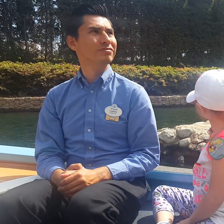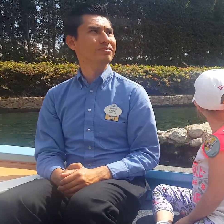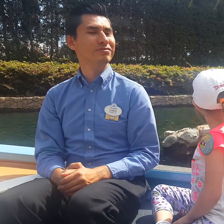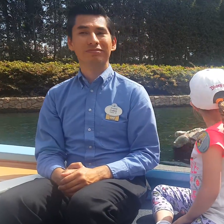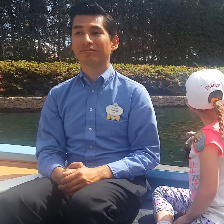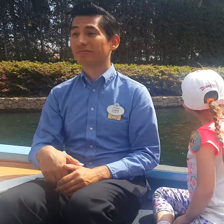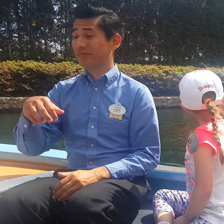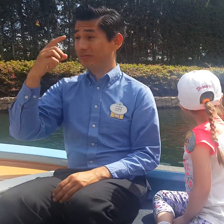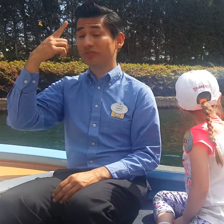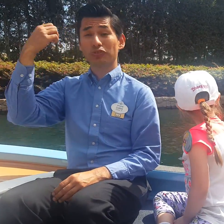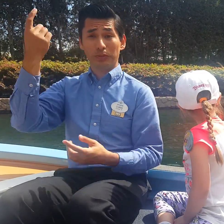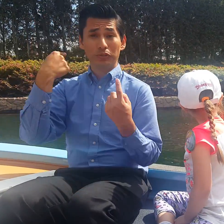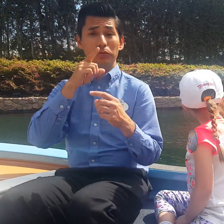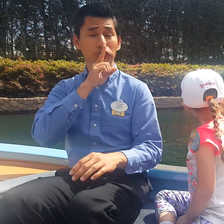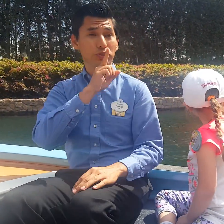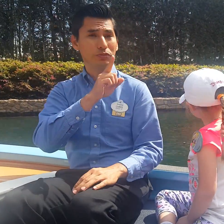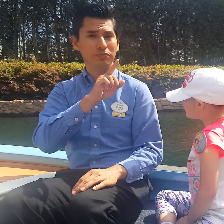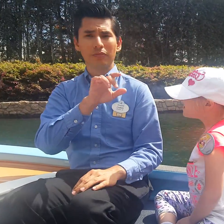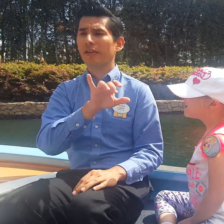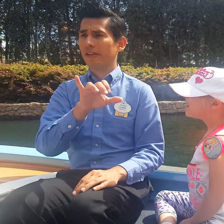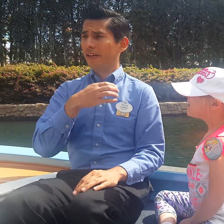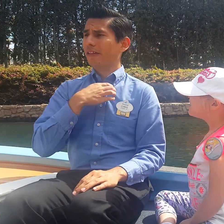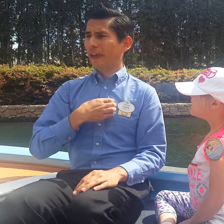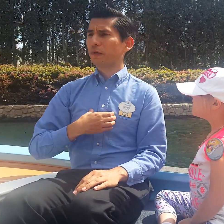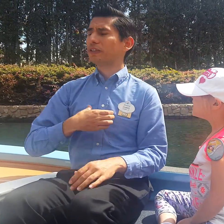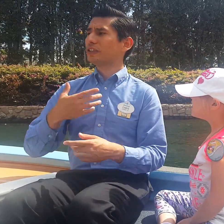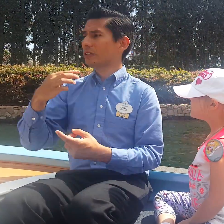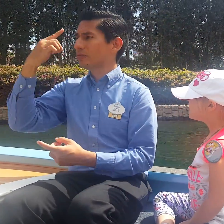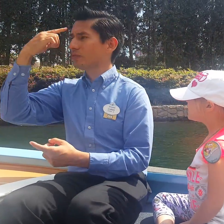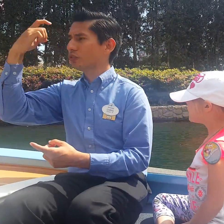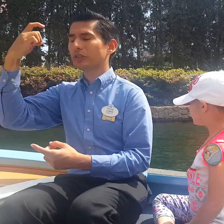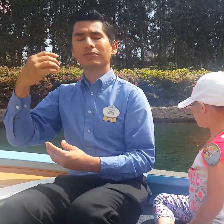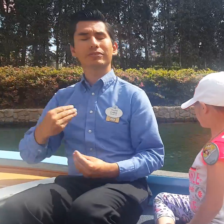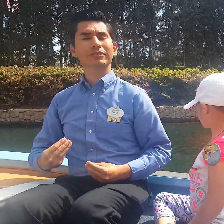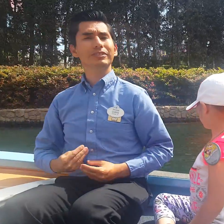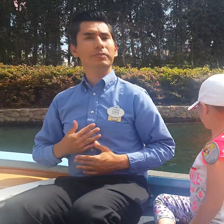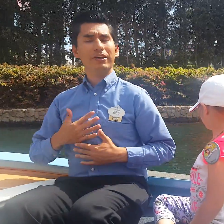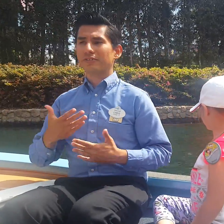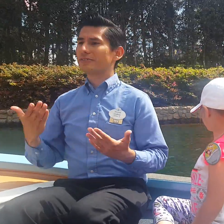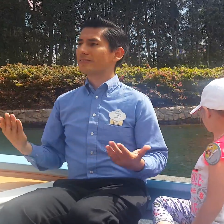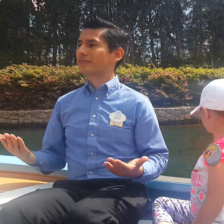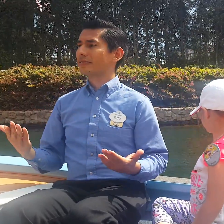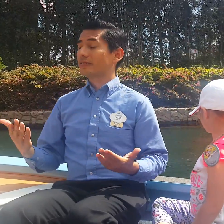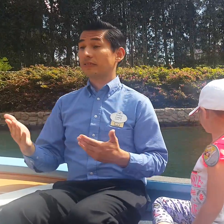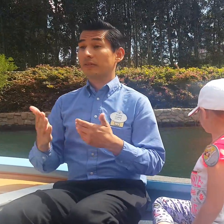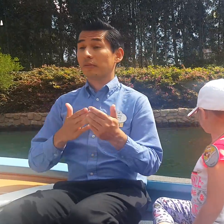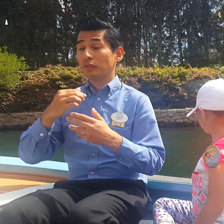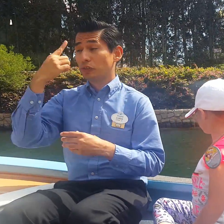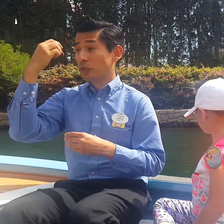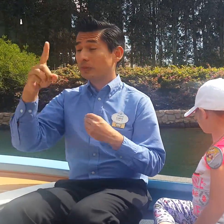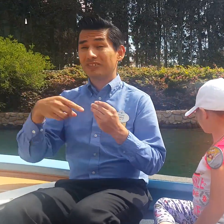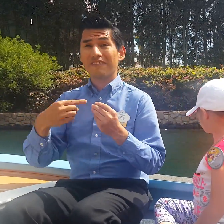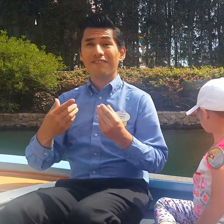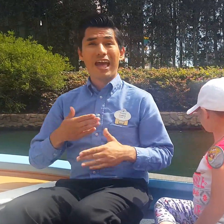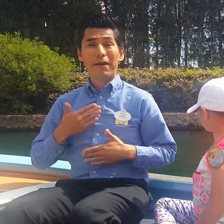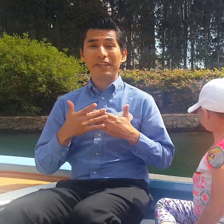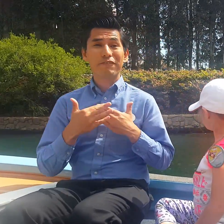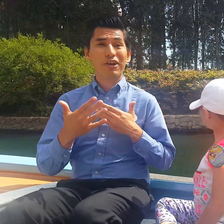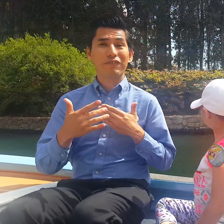Dreams do come true. Like wishes, they inspire us here. Whether they be dreams of happily ever after, or dreams that send us to sleep on a hilltop